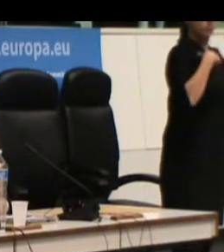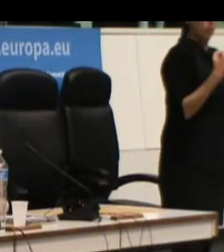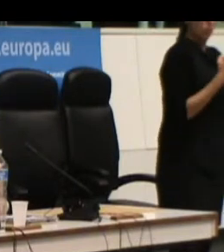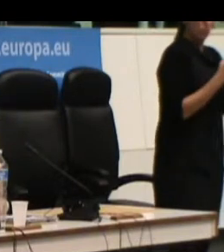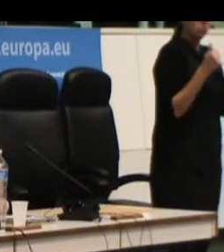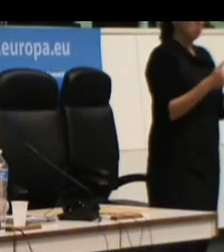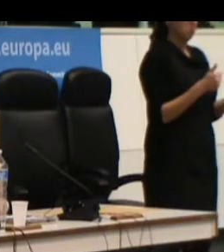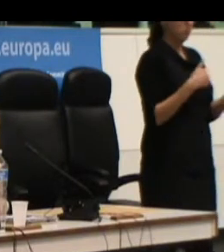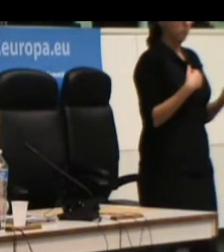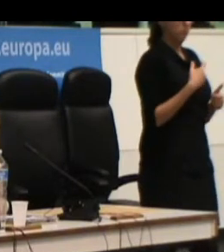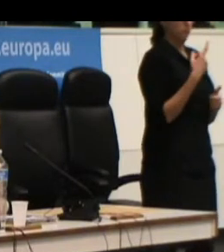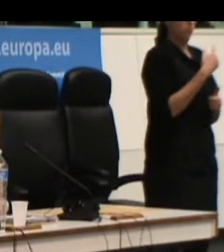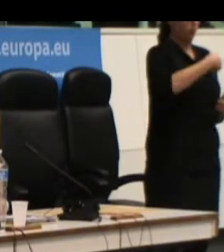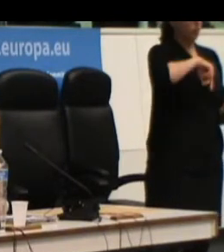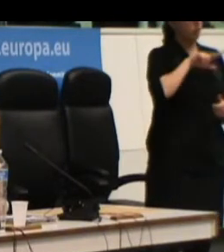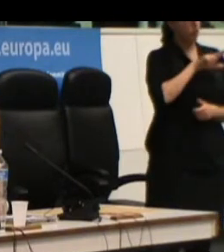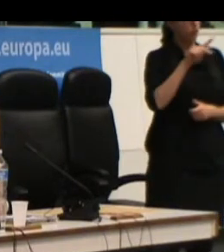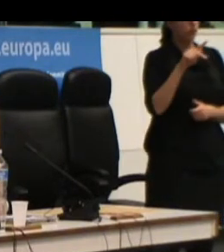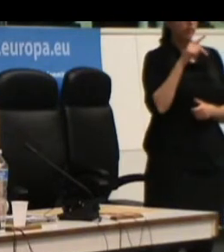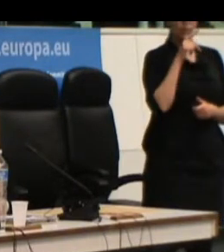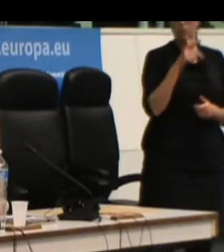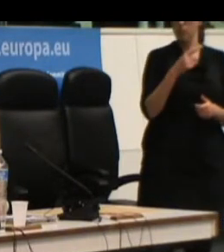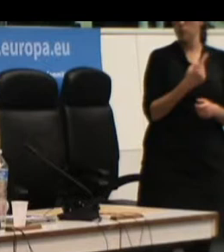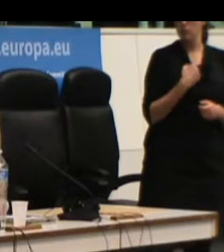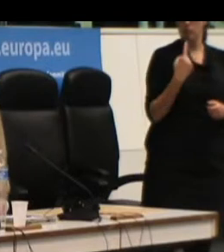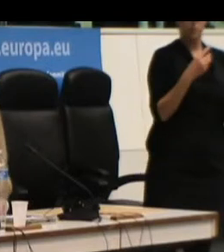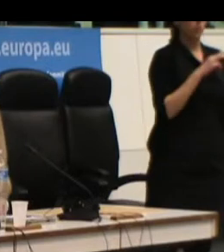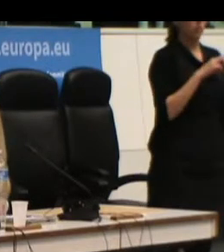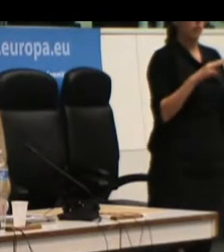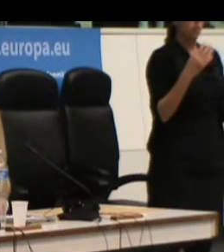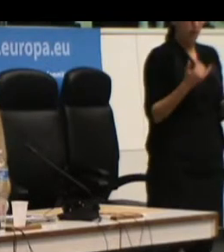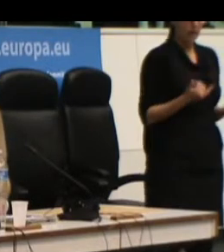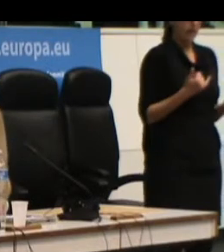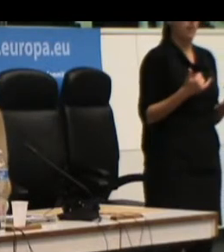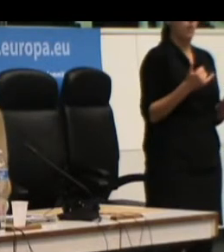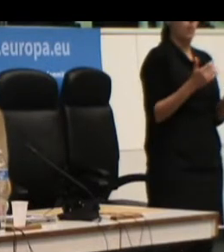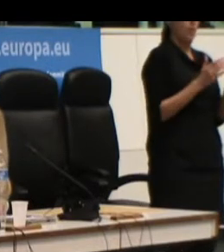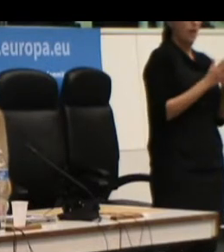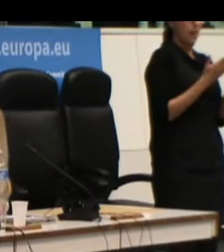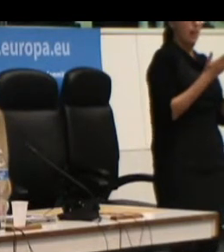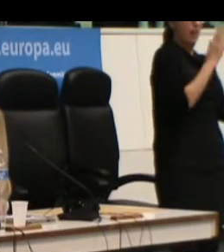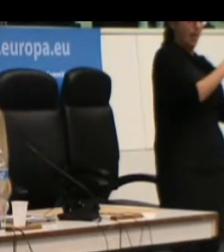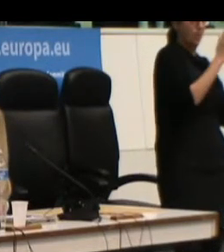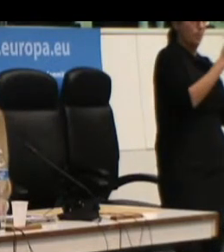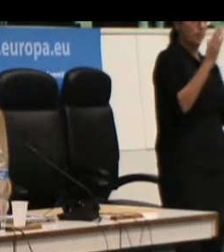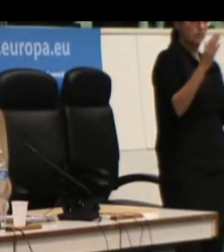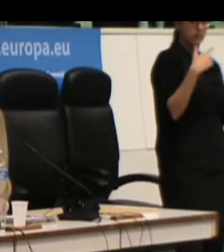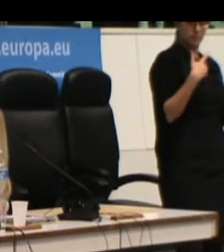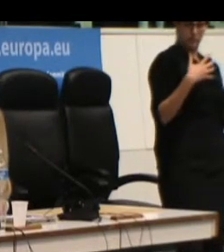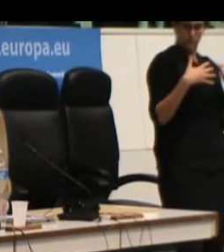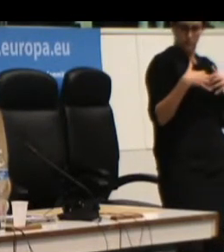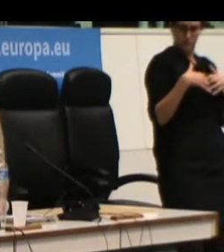a particular week, Get Online Week, and the libraries are gearing up to make sure that the customers know what the offer